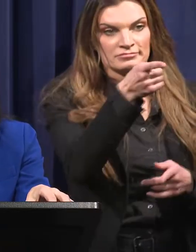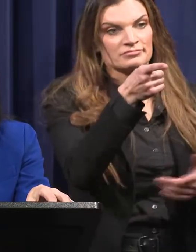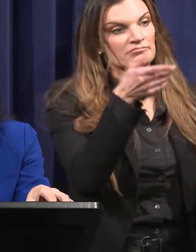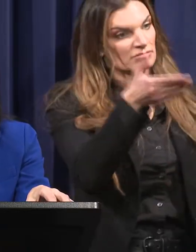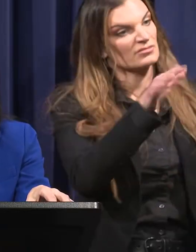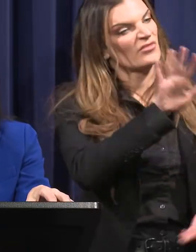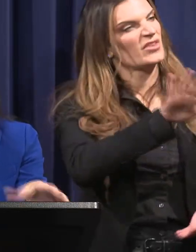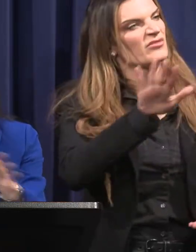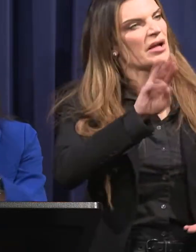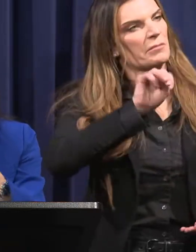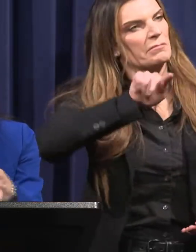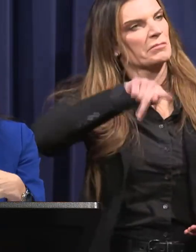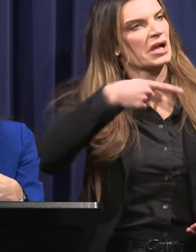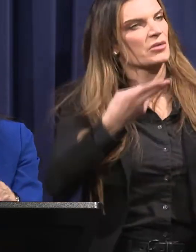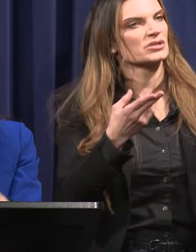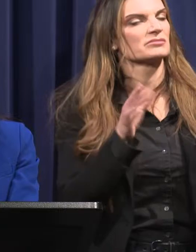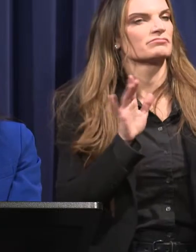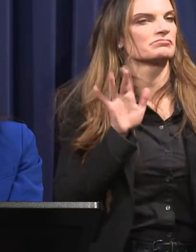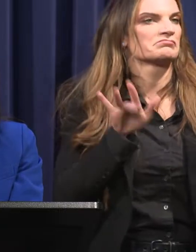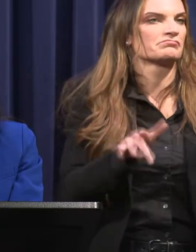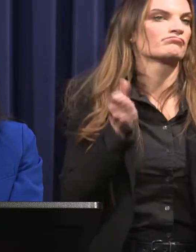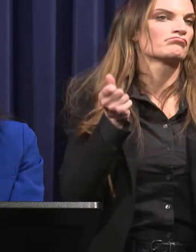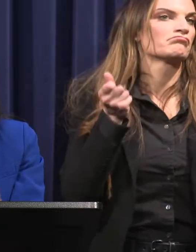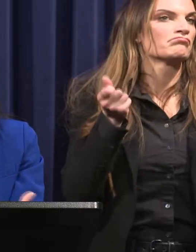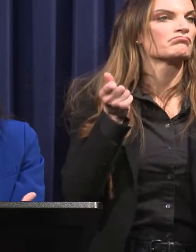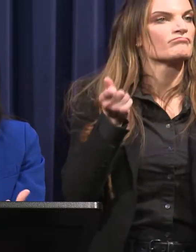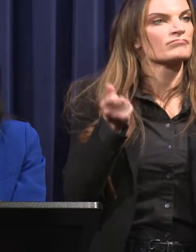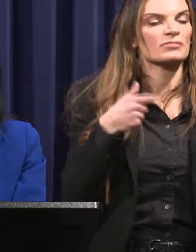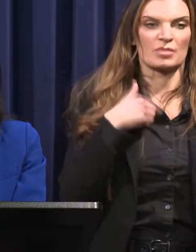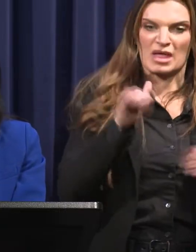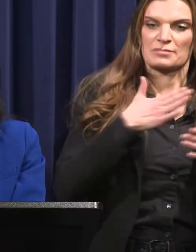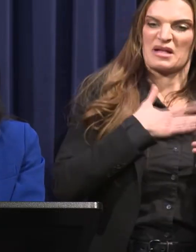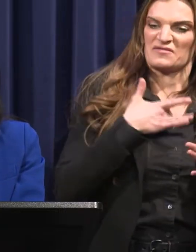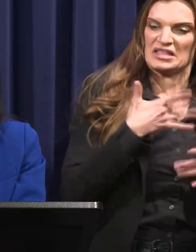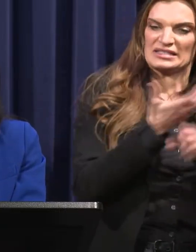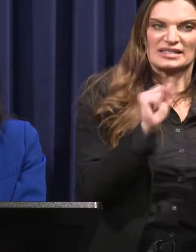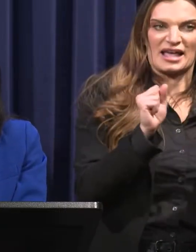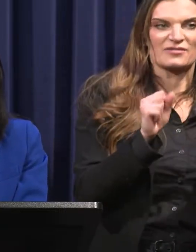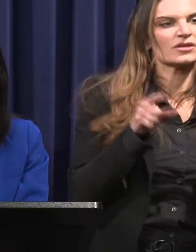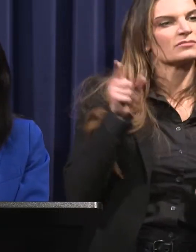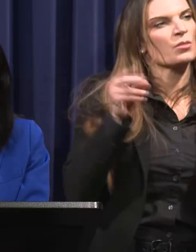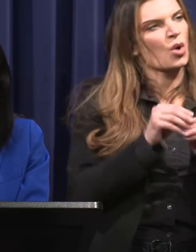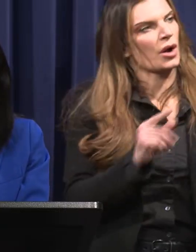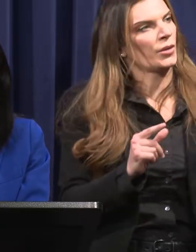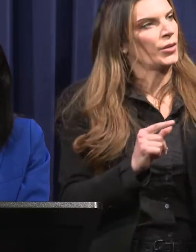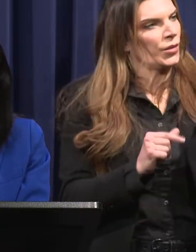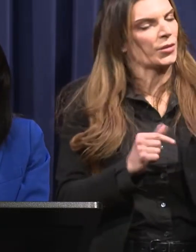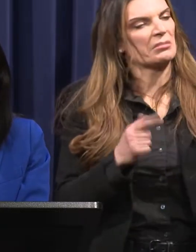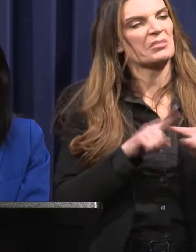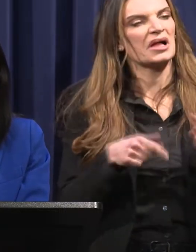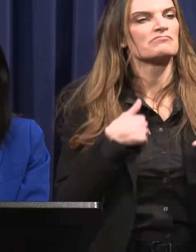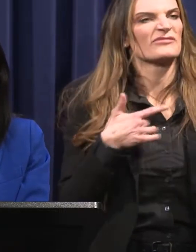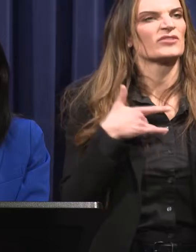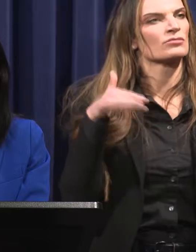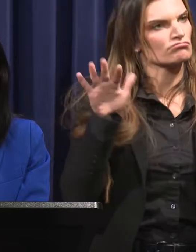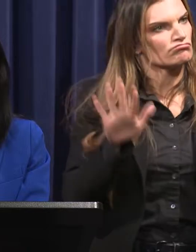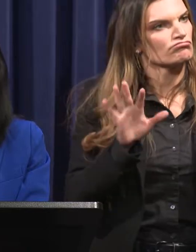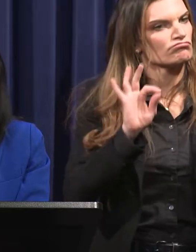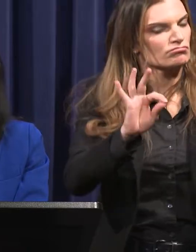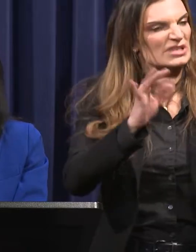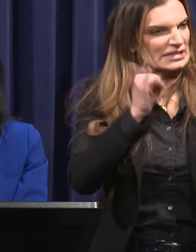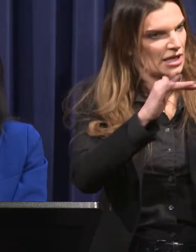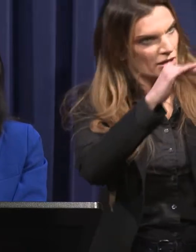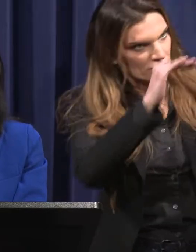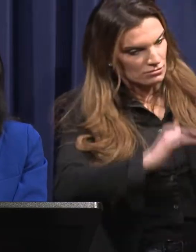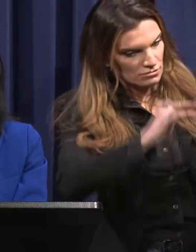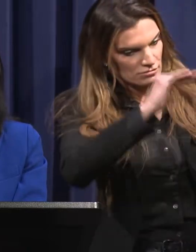55 miles an hour because that's safe. But for everybody else, it's discretionary. You know, let's make sure that everybody is abiding by the laws,